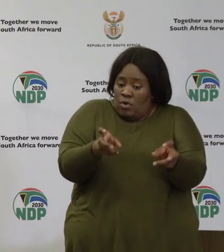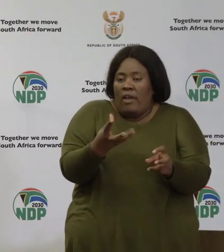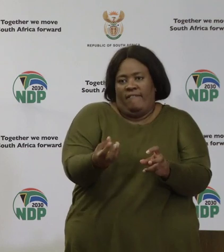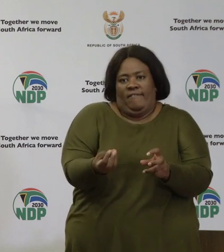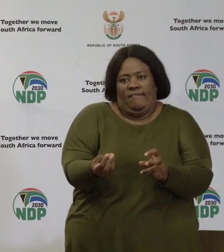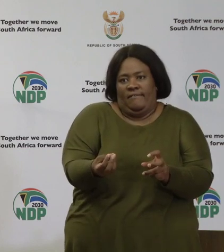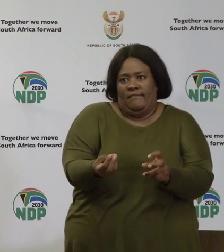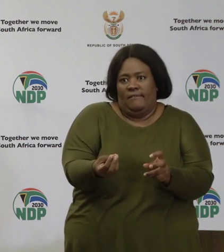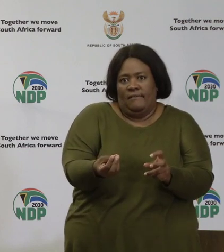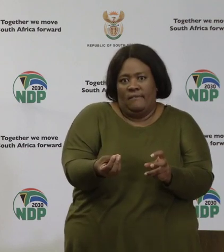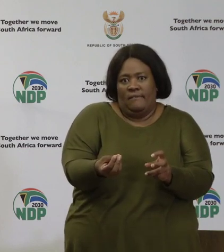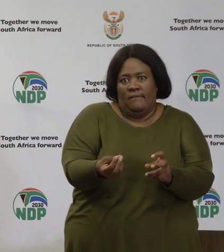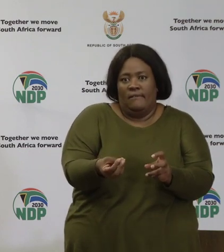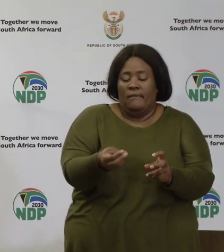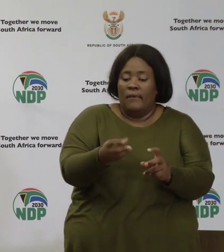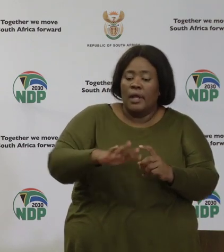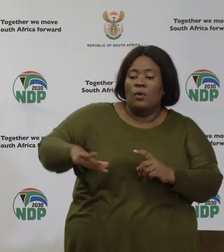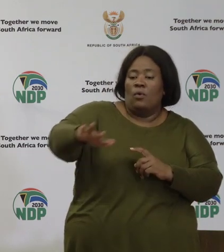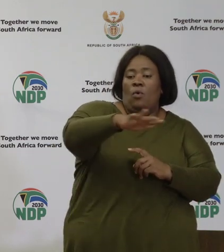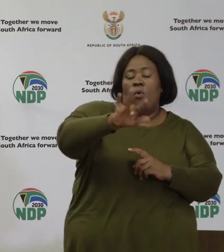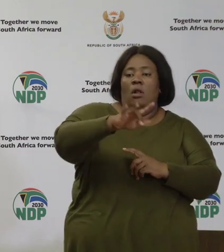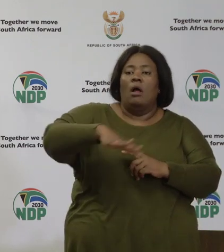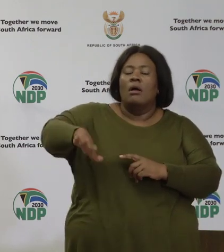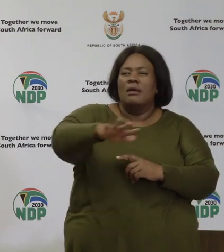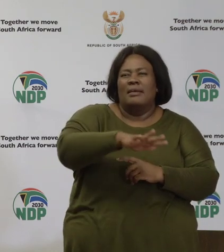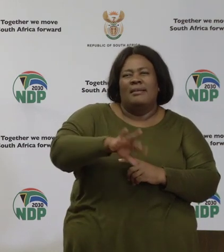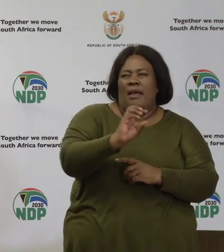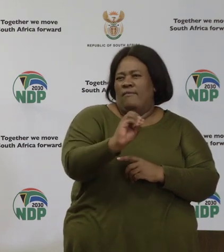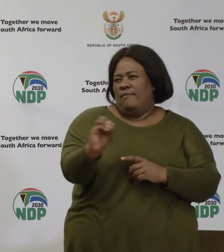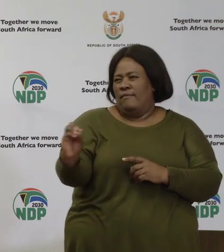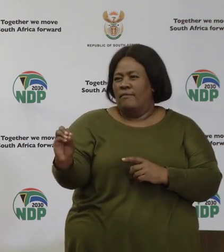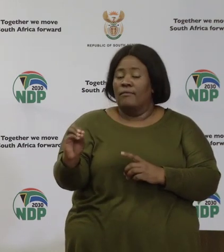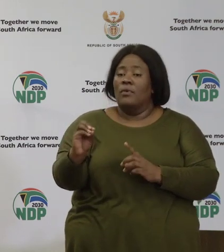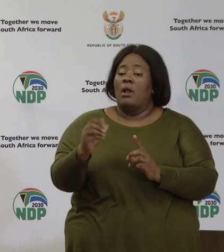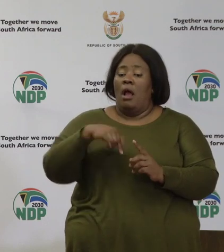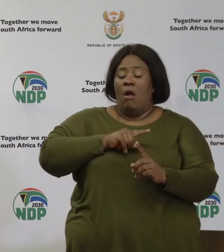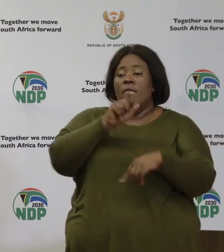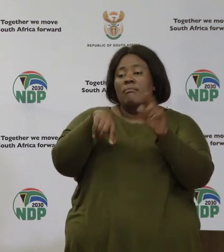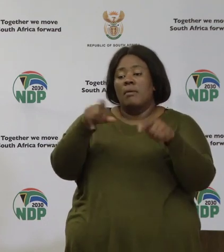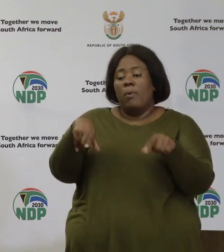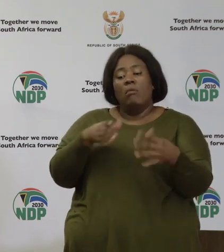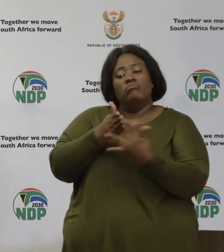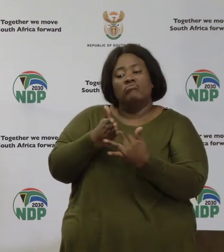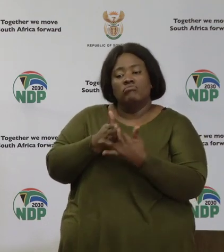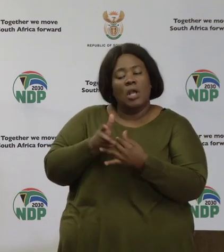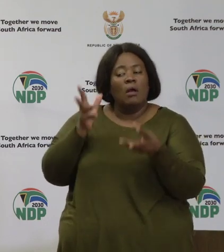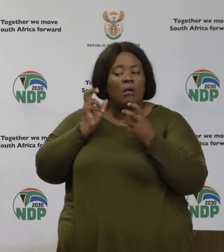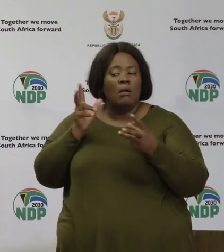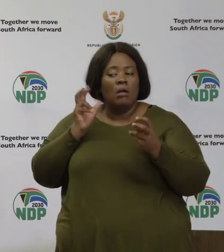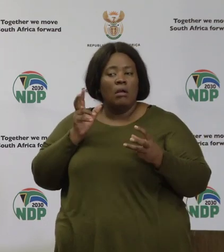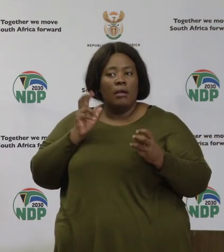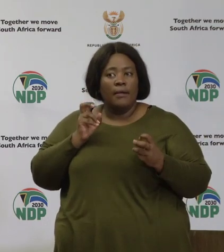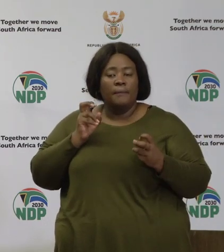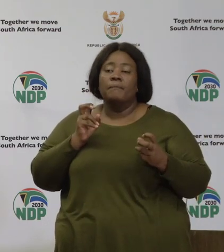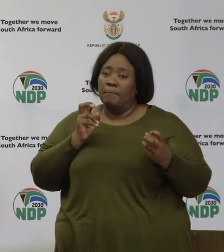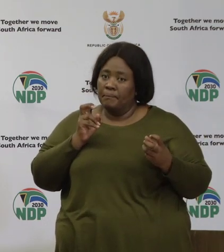in all our areas as well, that our people are accessible to. We have made use as